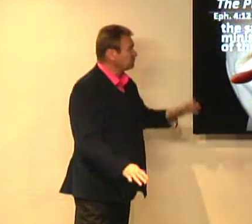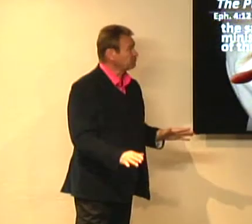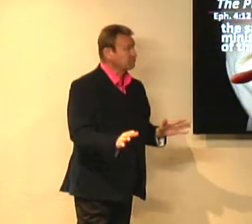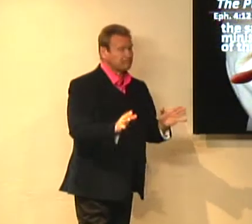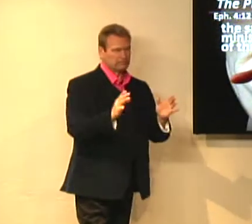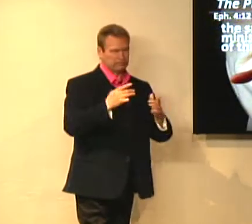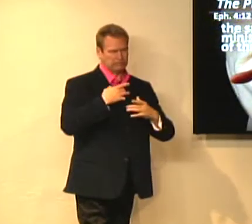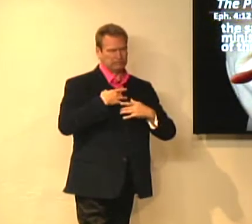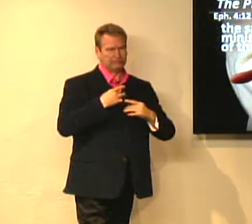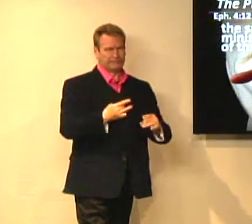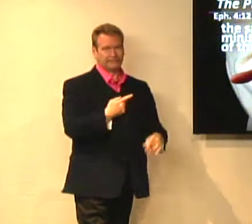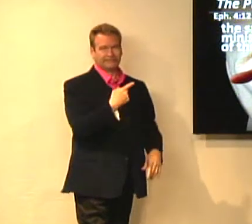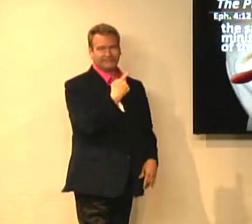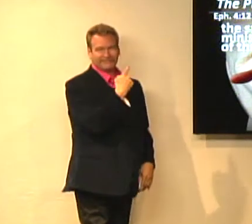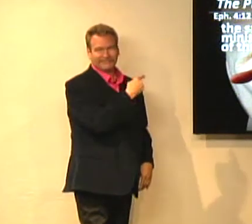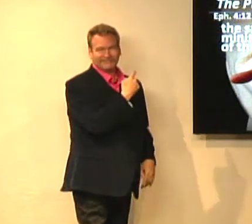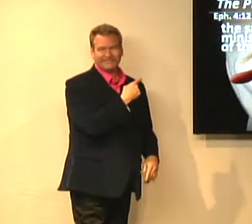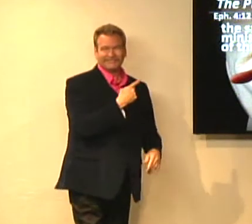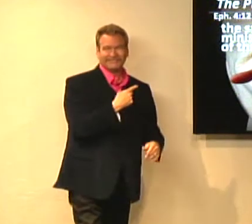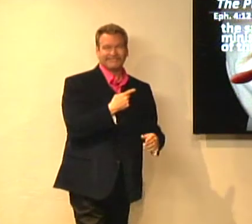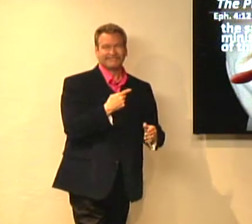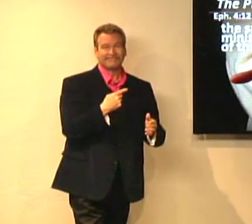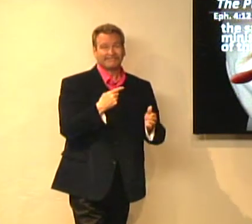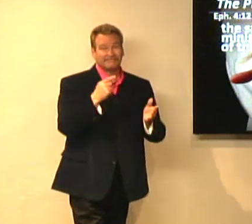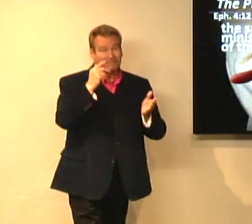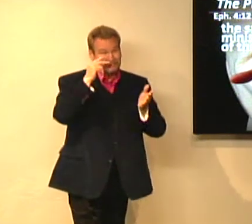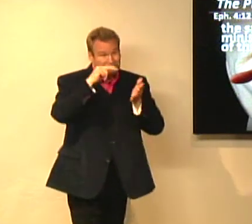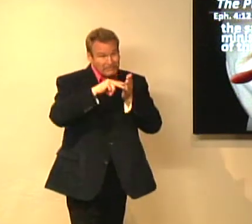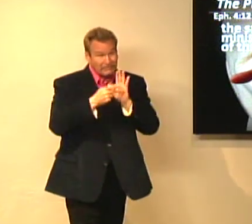to serve for His purpose. This is really interesting, you see.